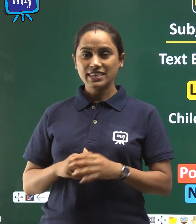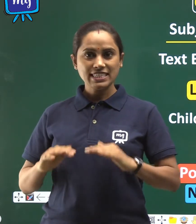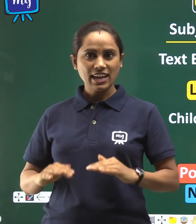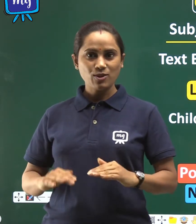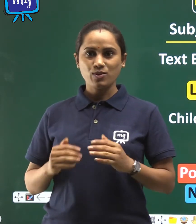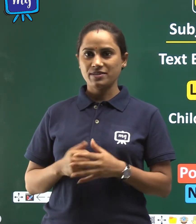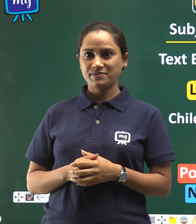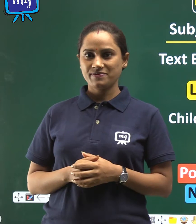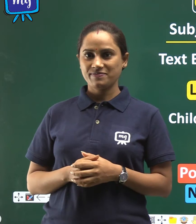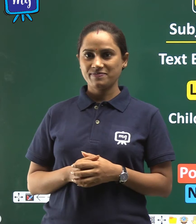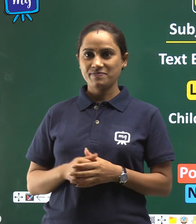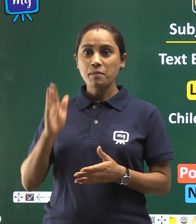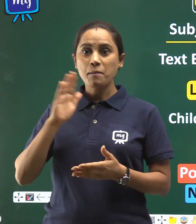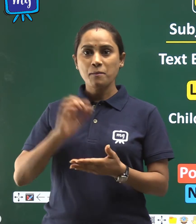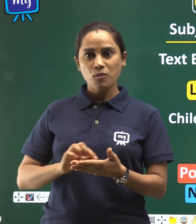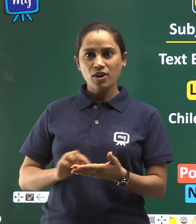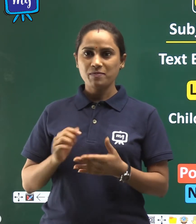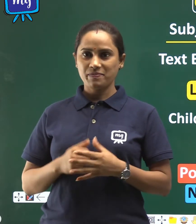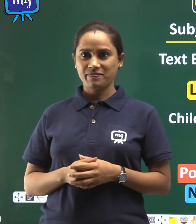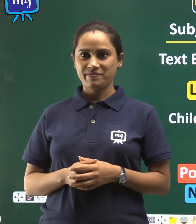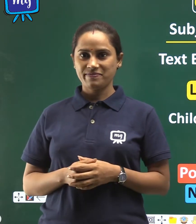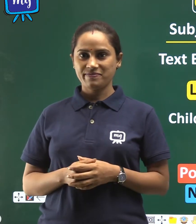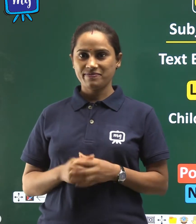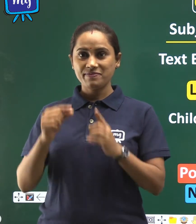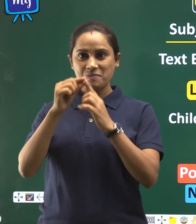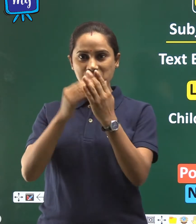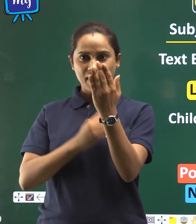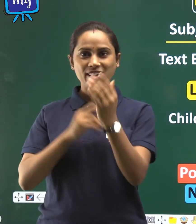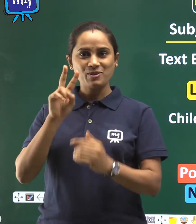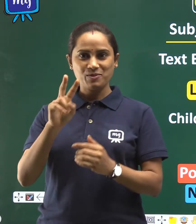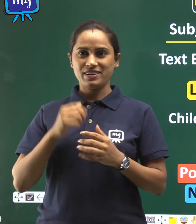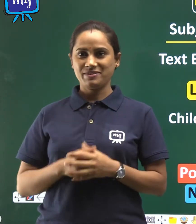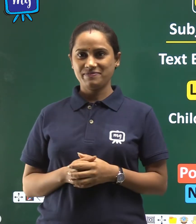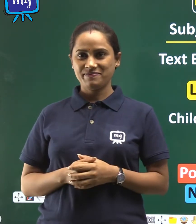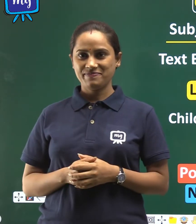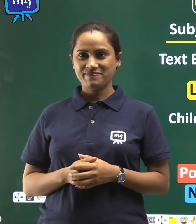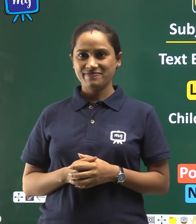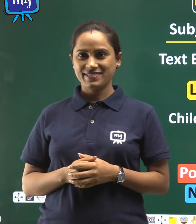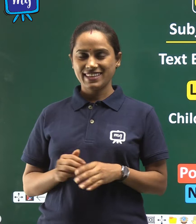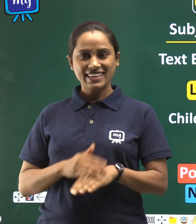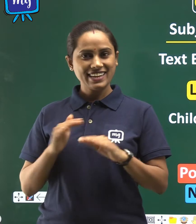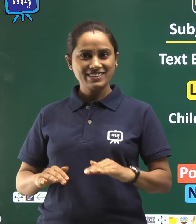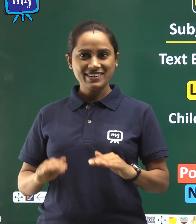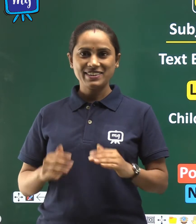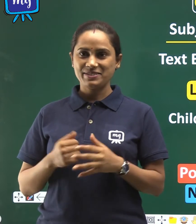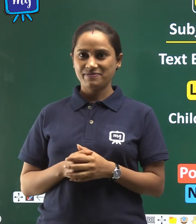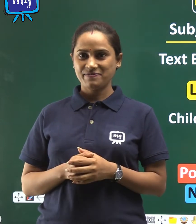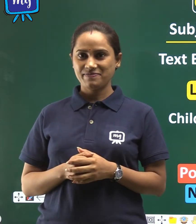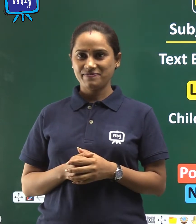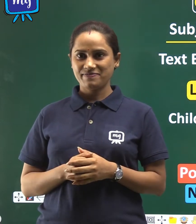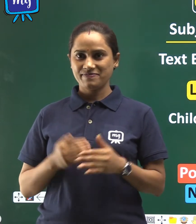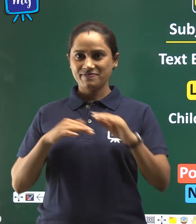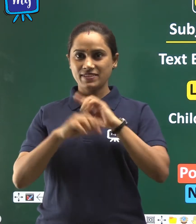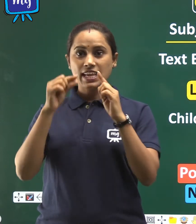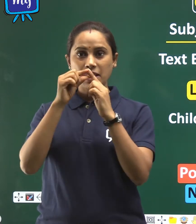childhood, poem, part 2. Dear children,